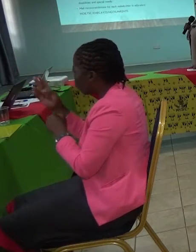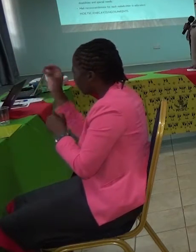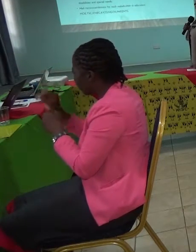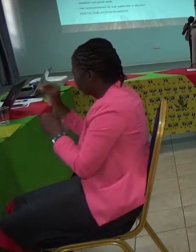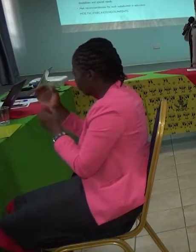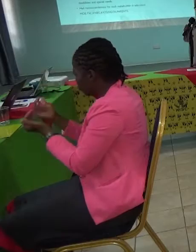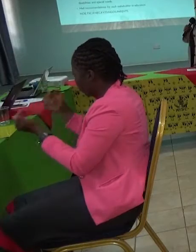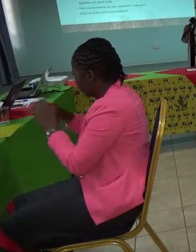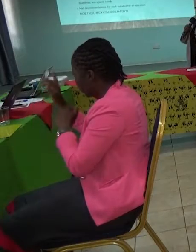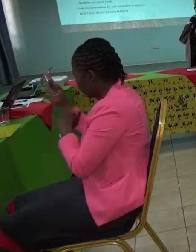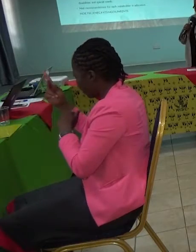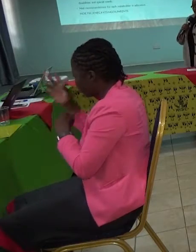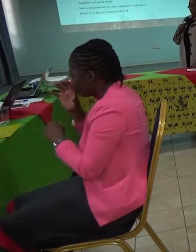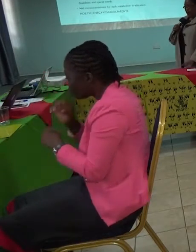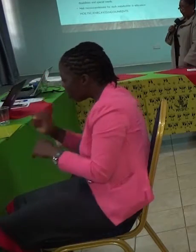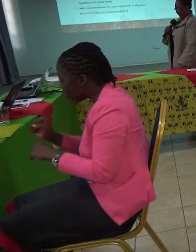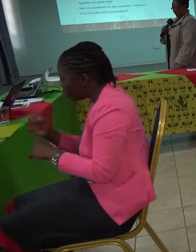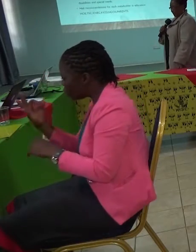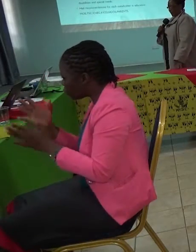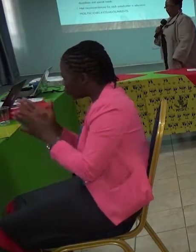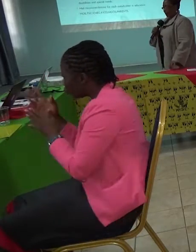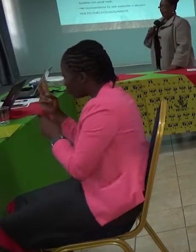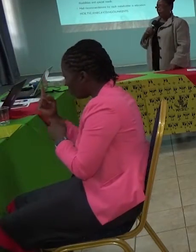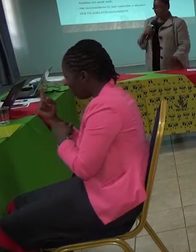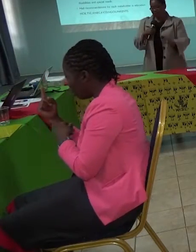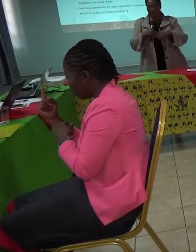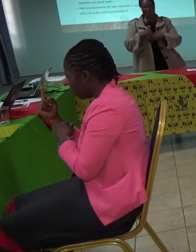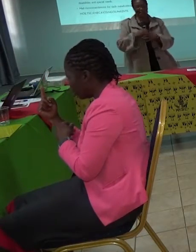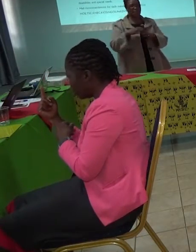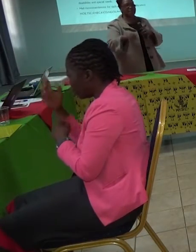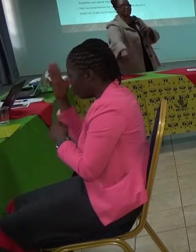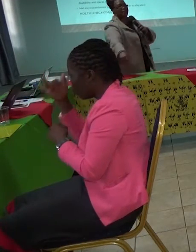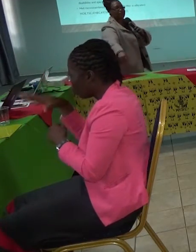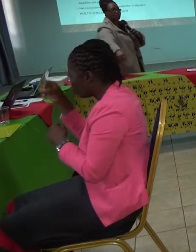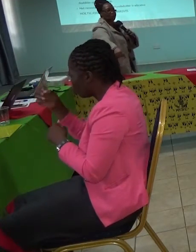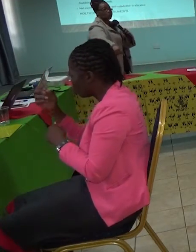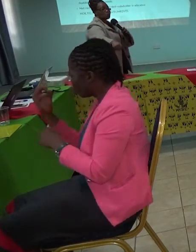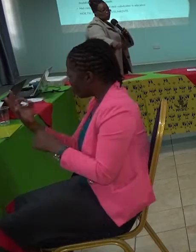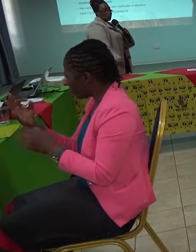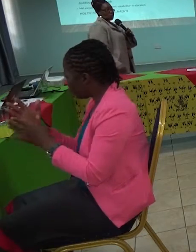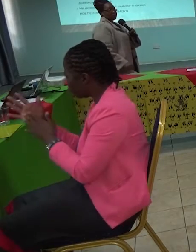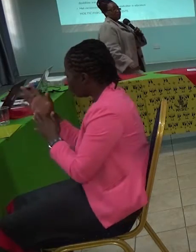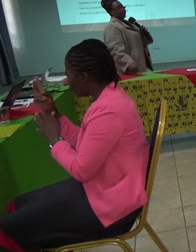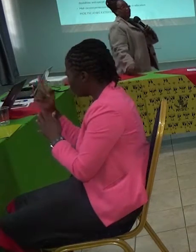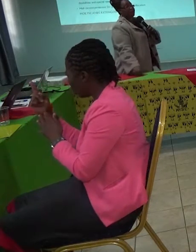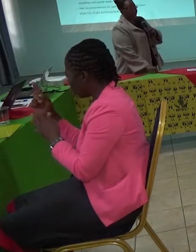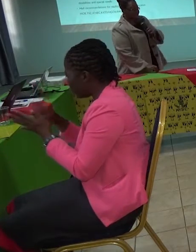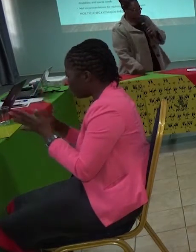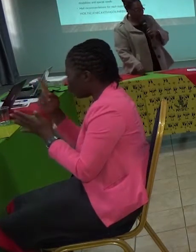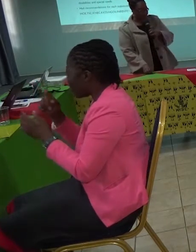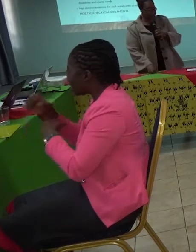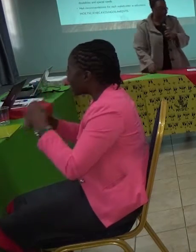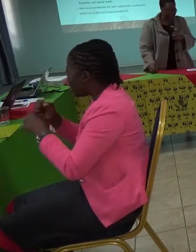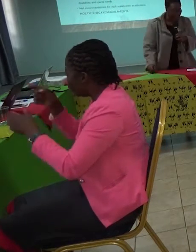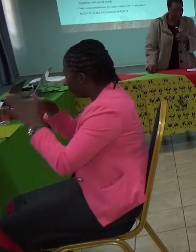children in Kenya between the age of 3 and 21. When we took 3, they were just 1 year to get into school. And with these